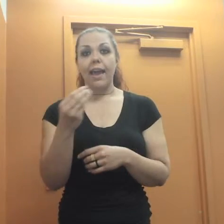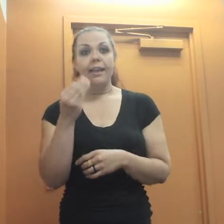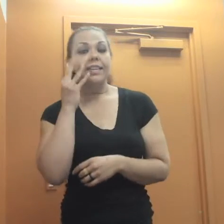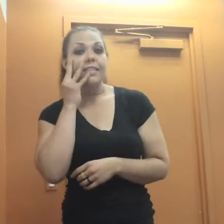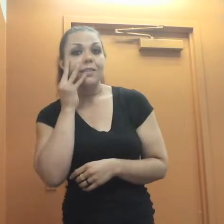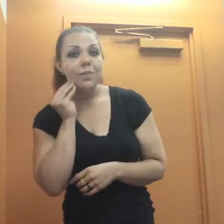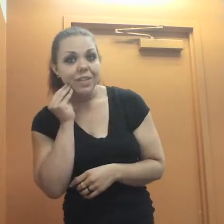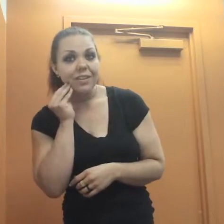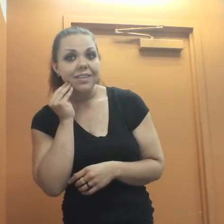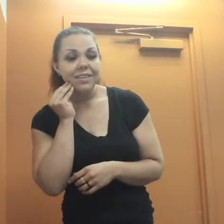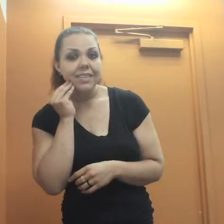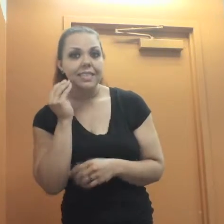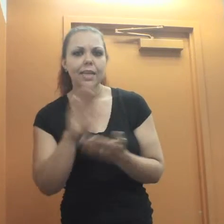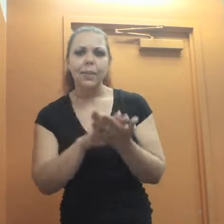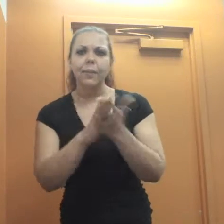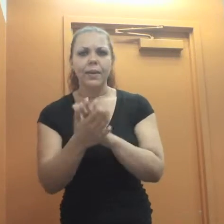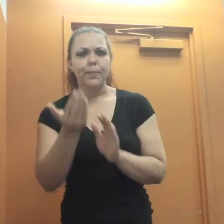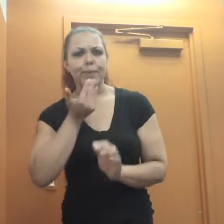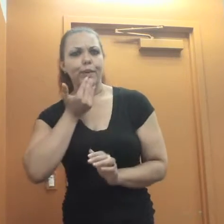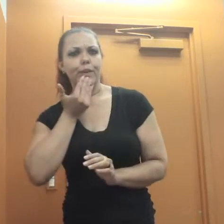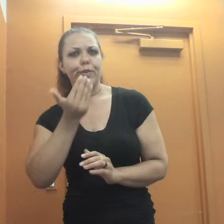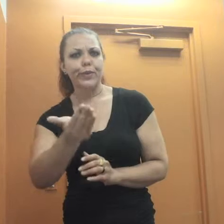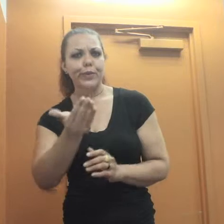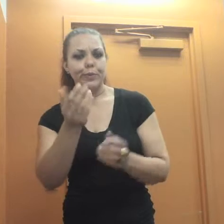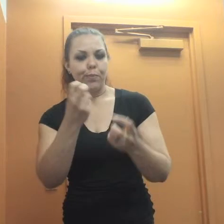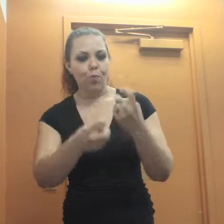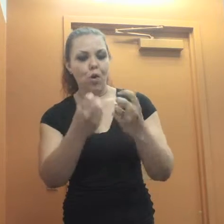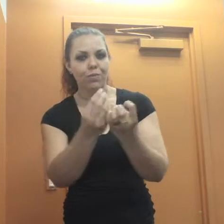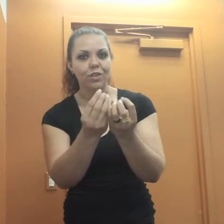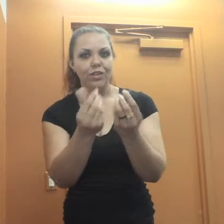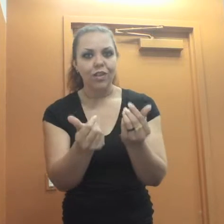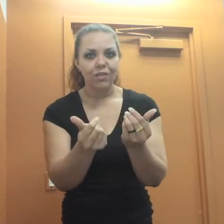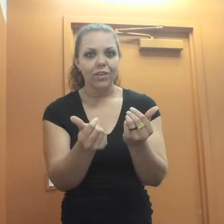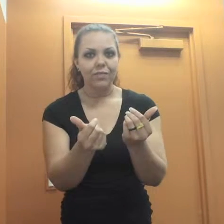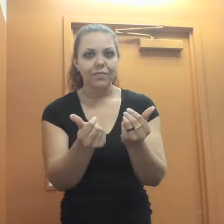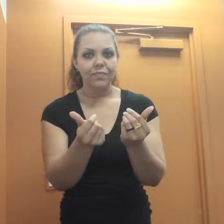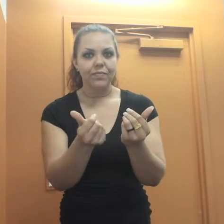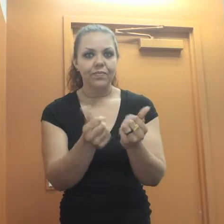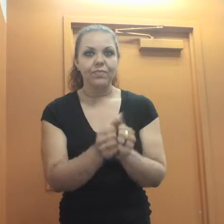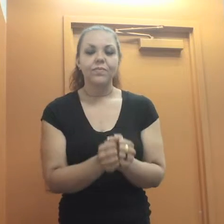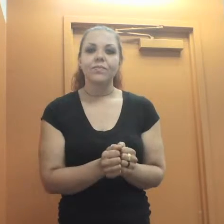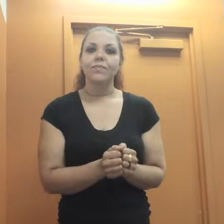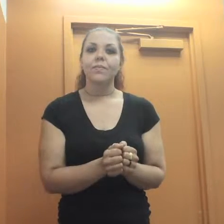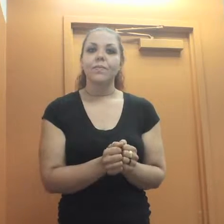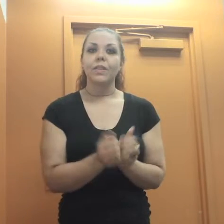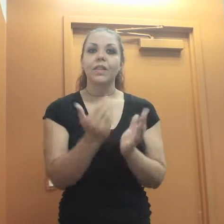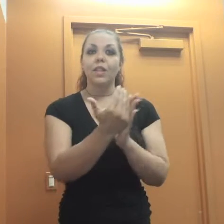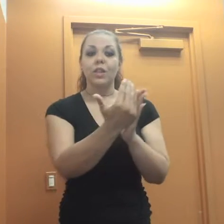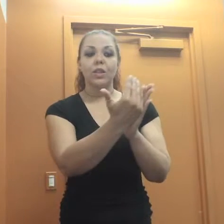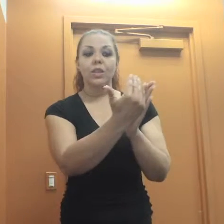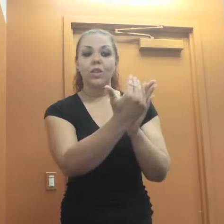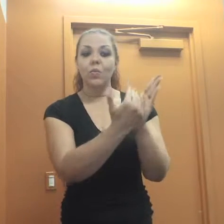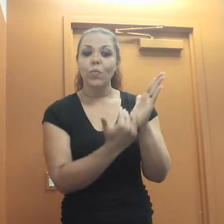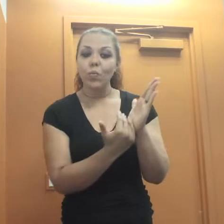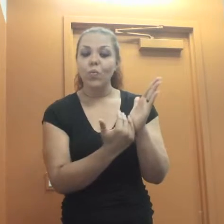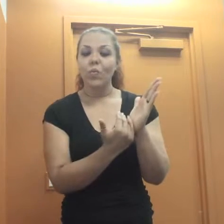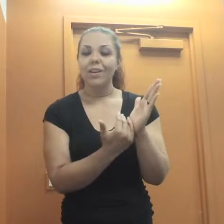solving equilibrium problems. So most of the remaining lectures are going to have as their focus these types of